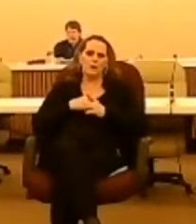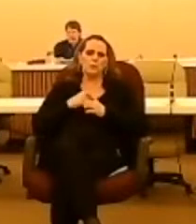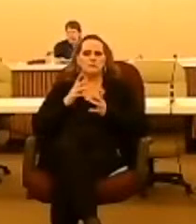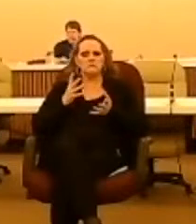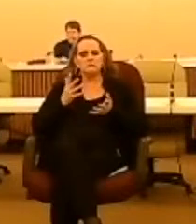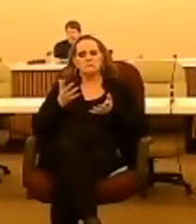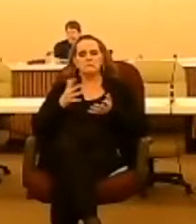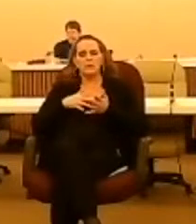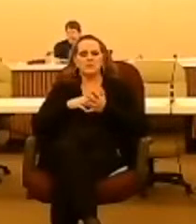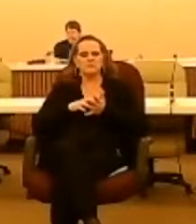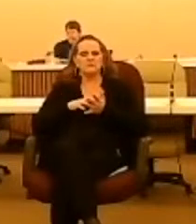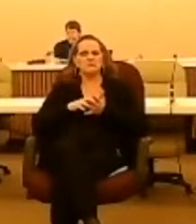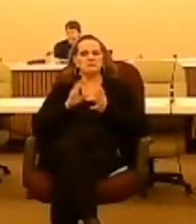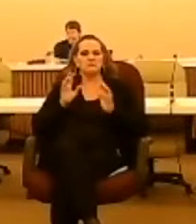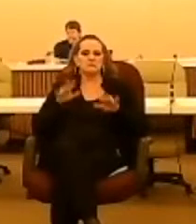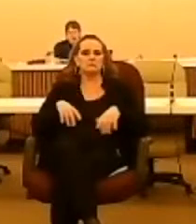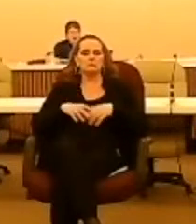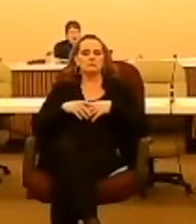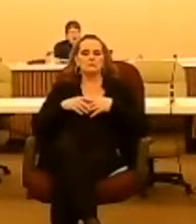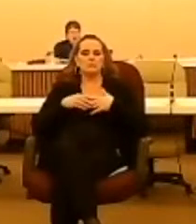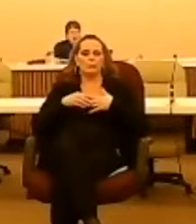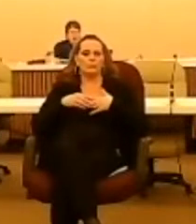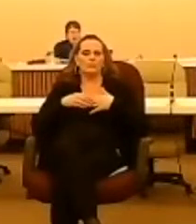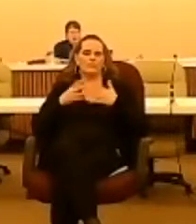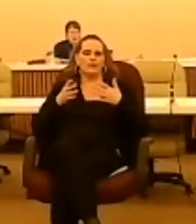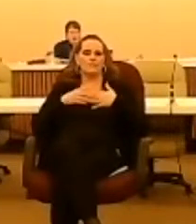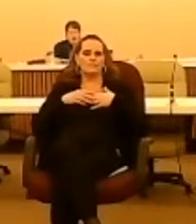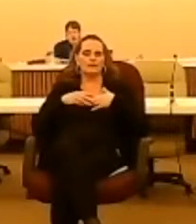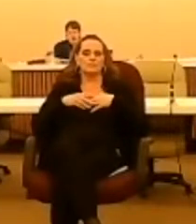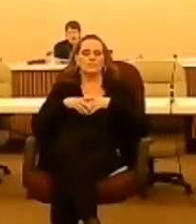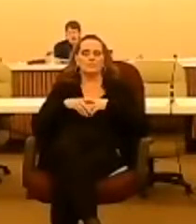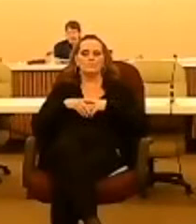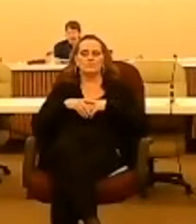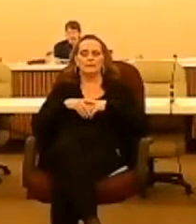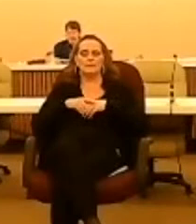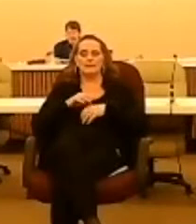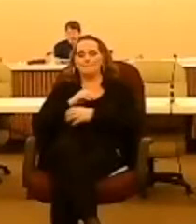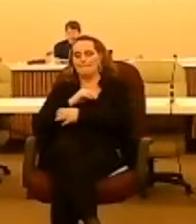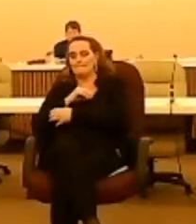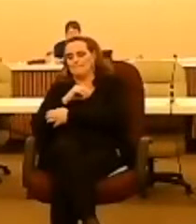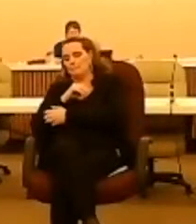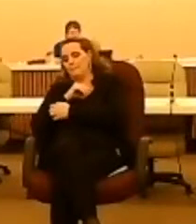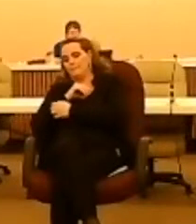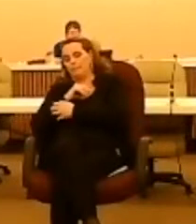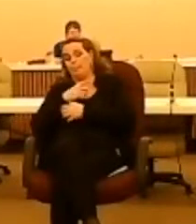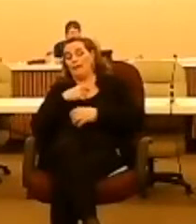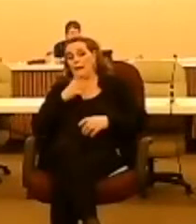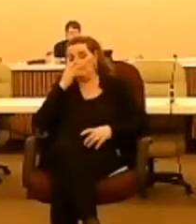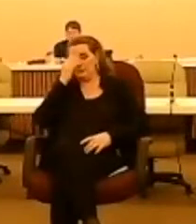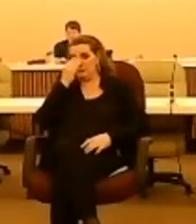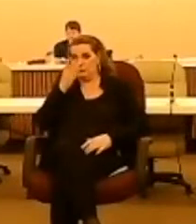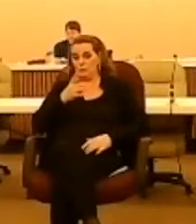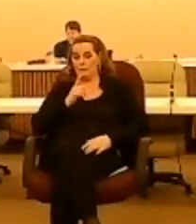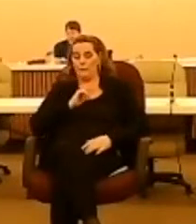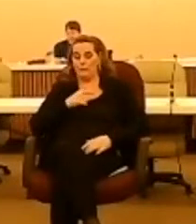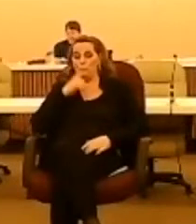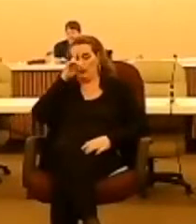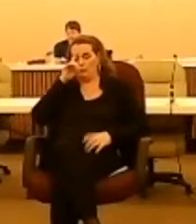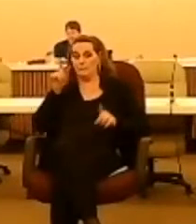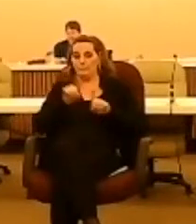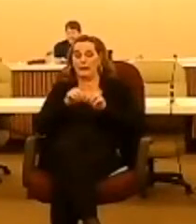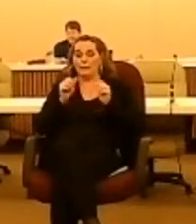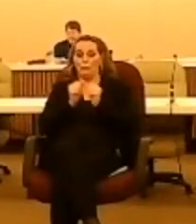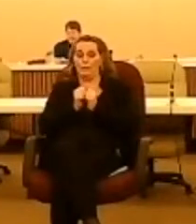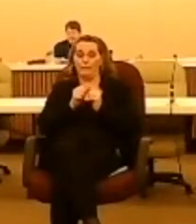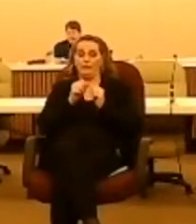again, if based off of the science. I will note that we will stay compliant with county,